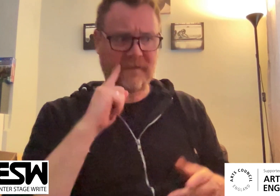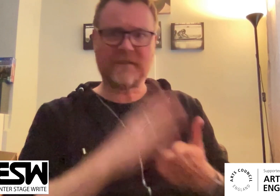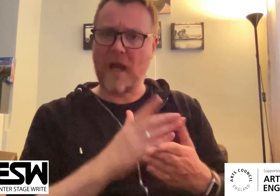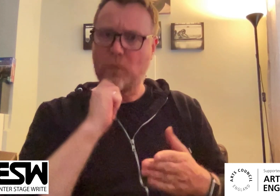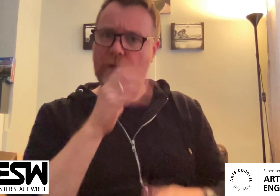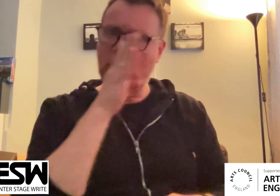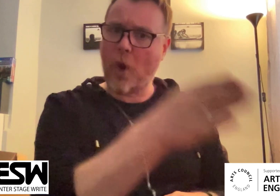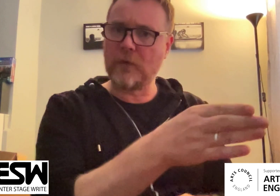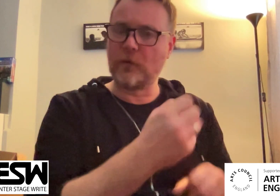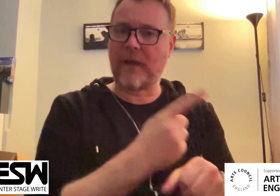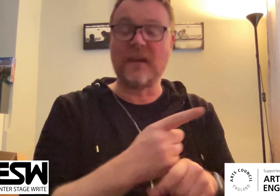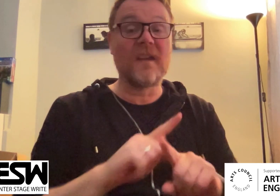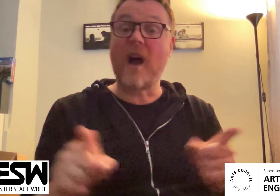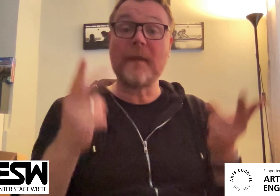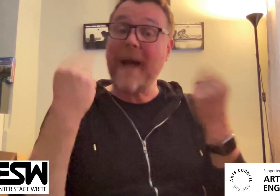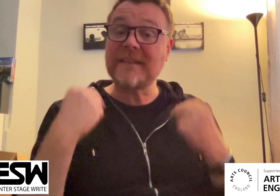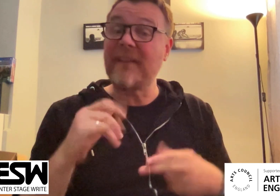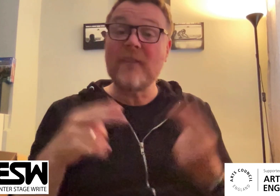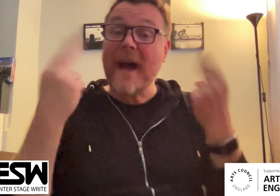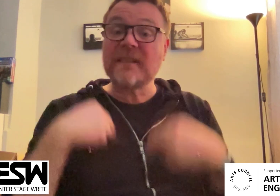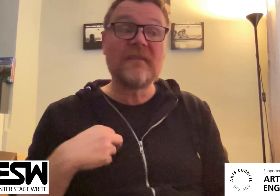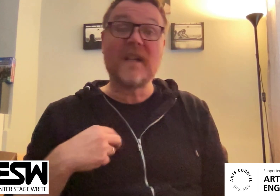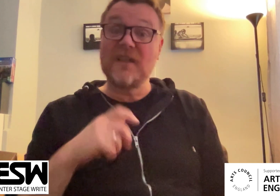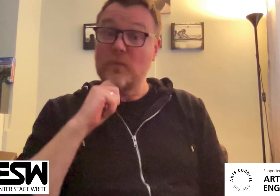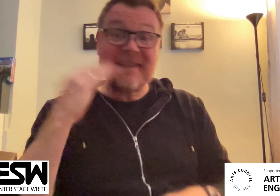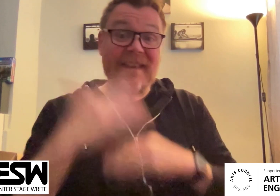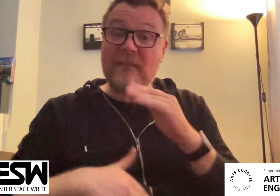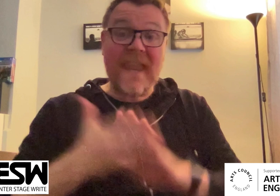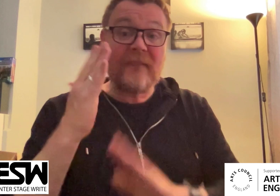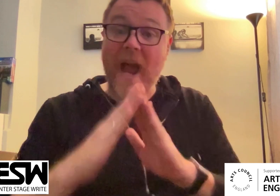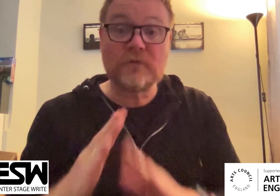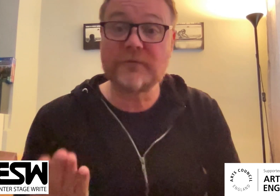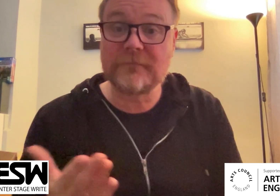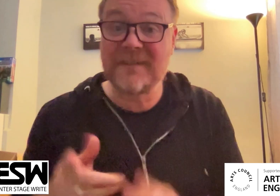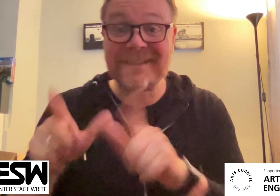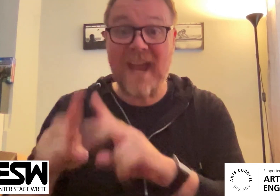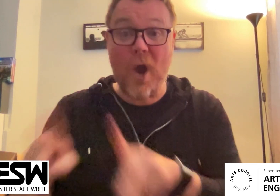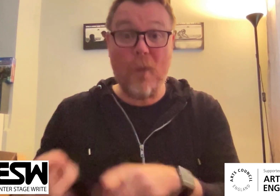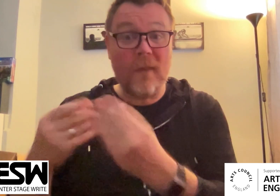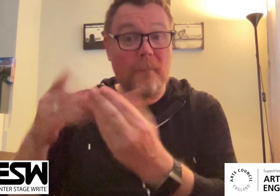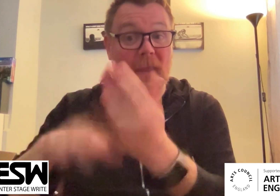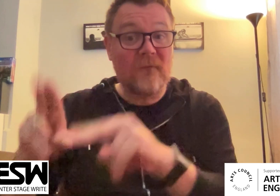active character. That's quite an active person. They decide, right, they're going to go out. They're going to go into this bear's